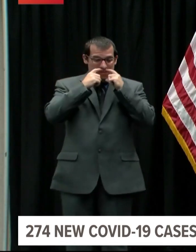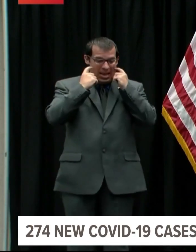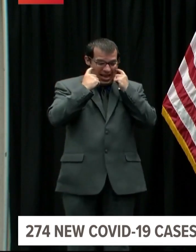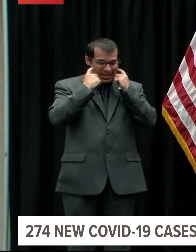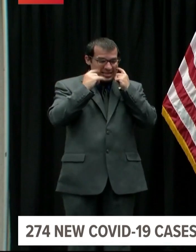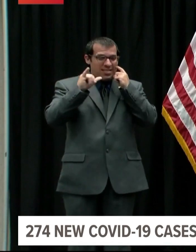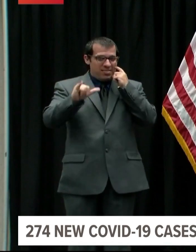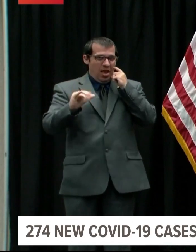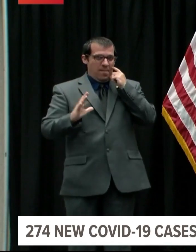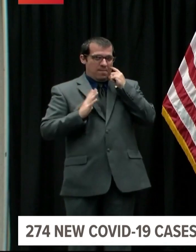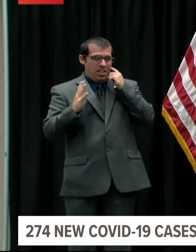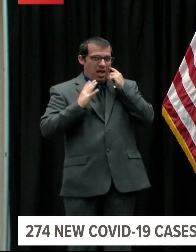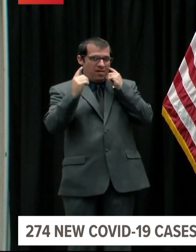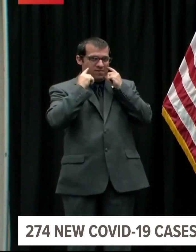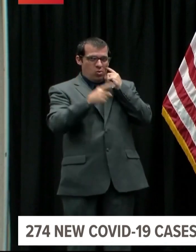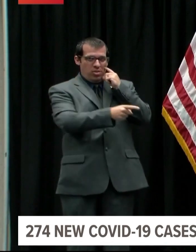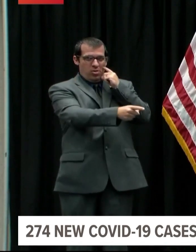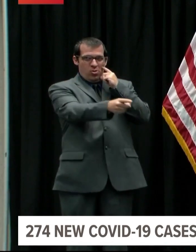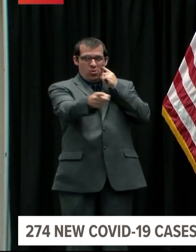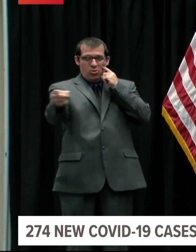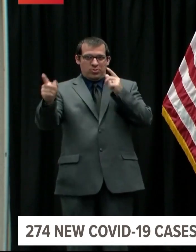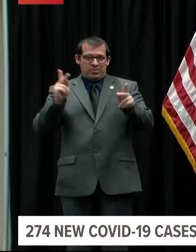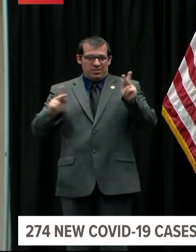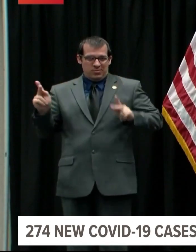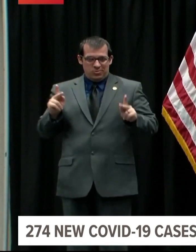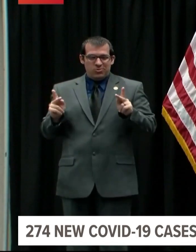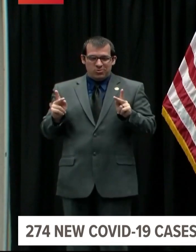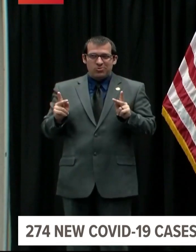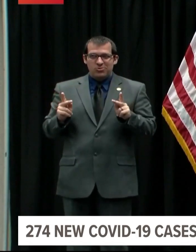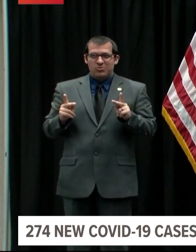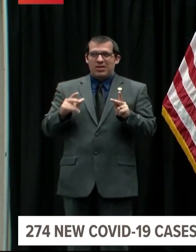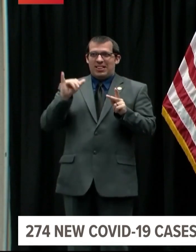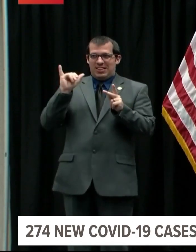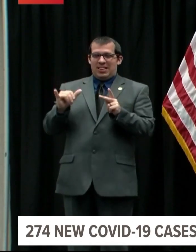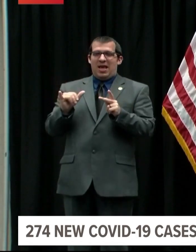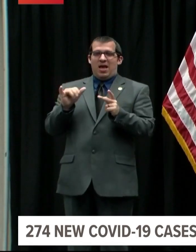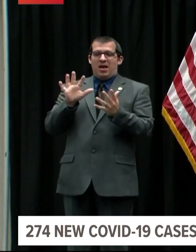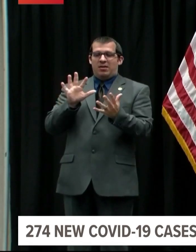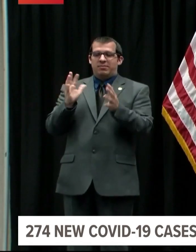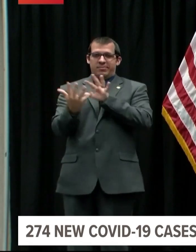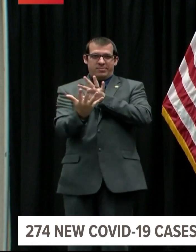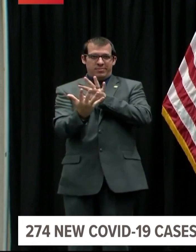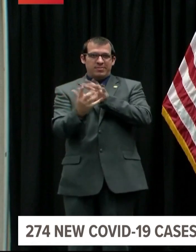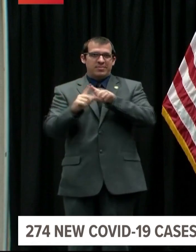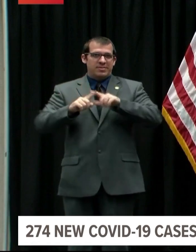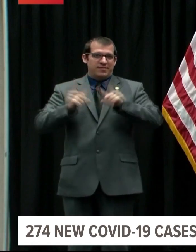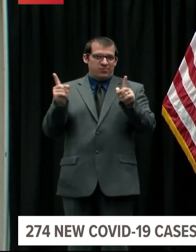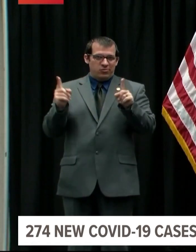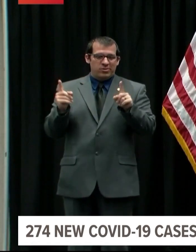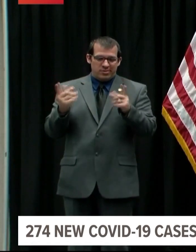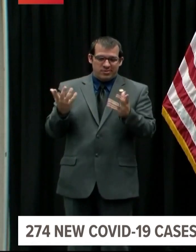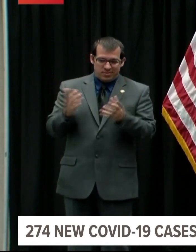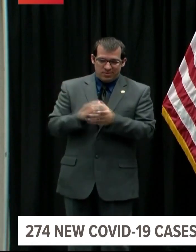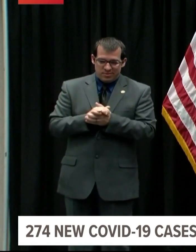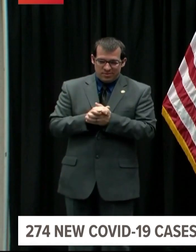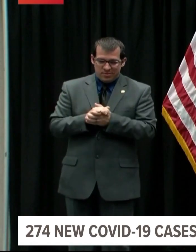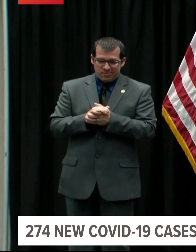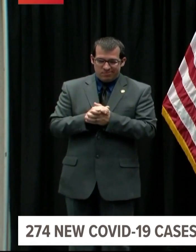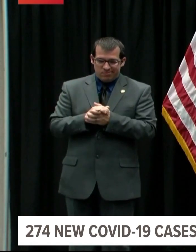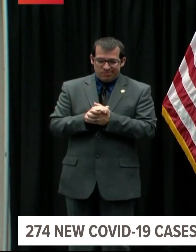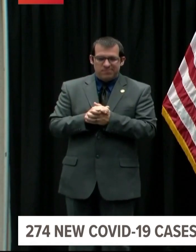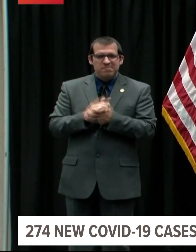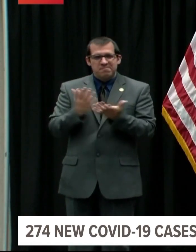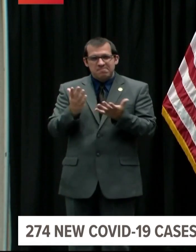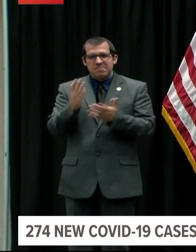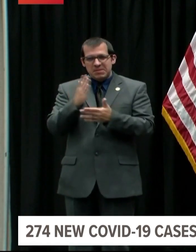is a courtesy to everybody around you. And so that puts it in a totally different context. And so